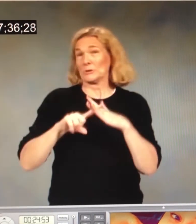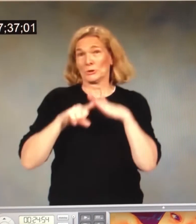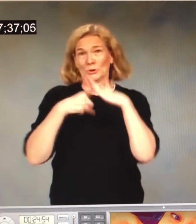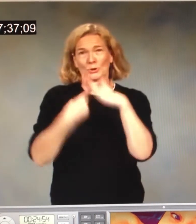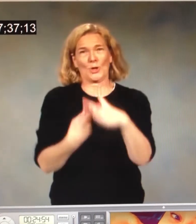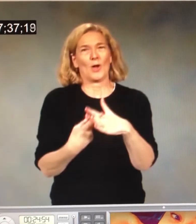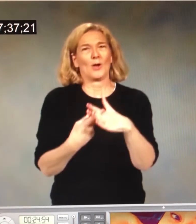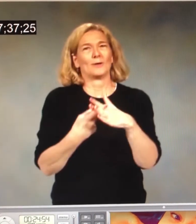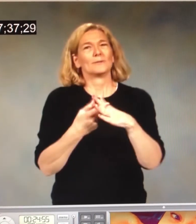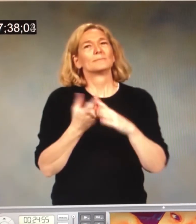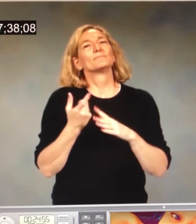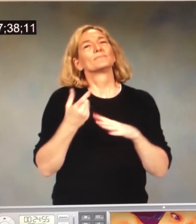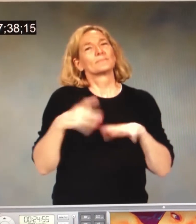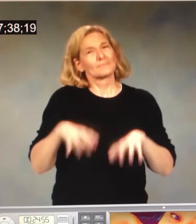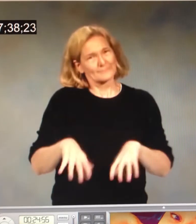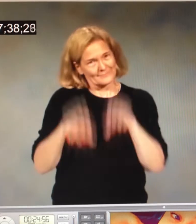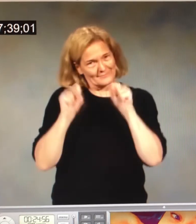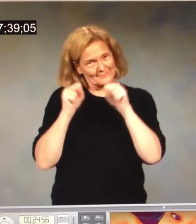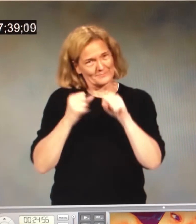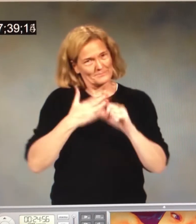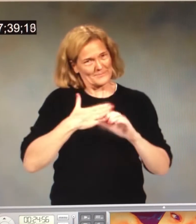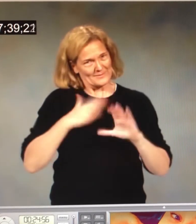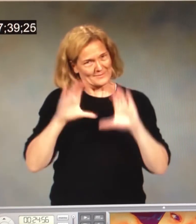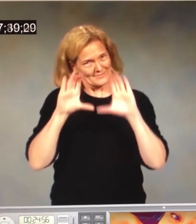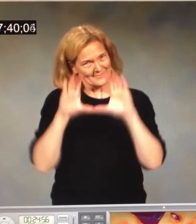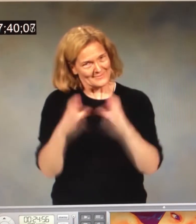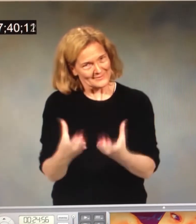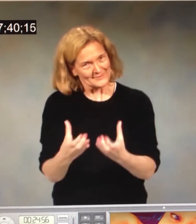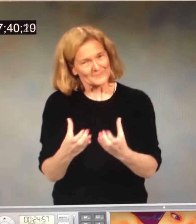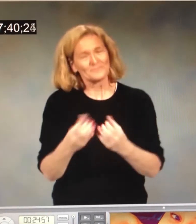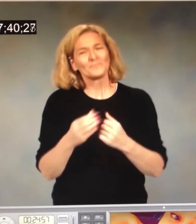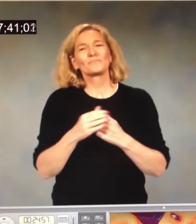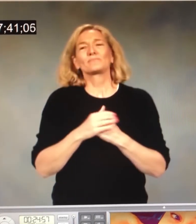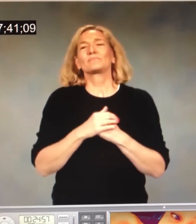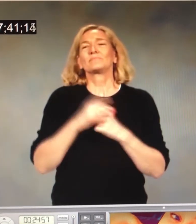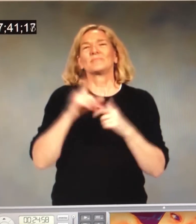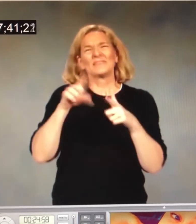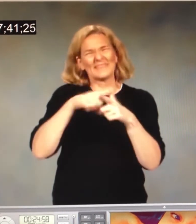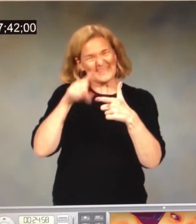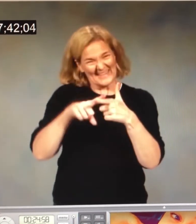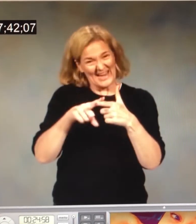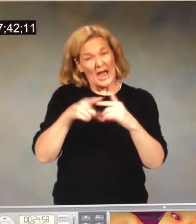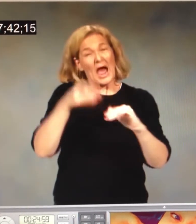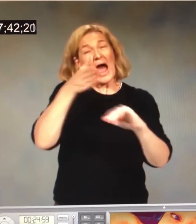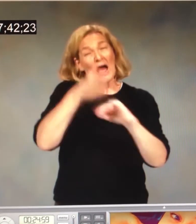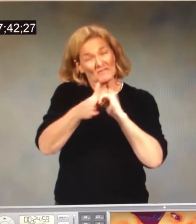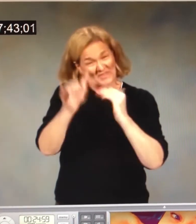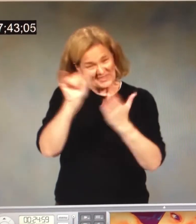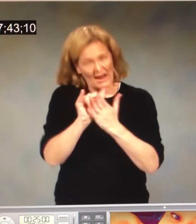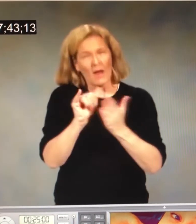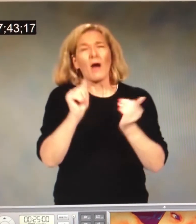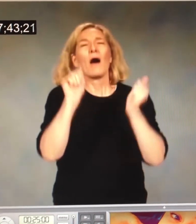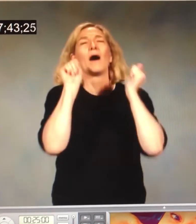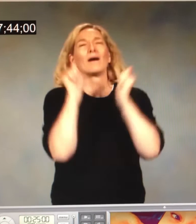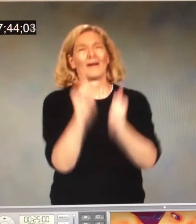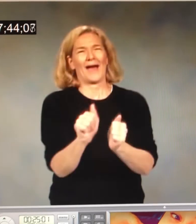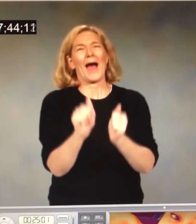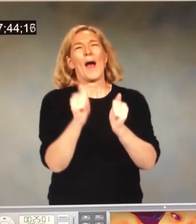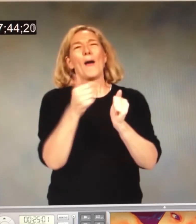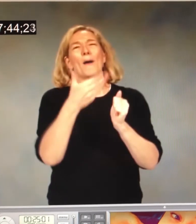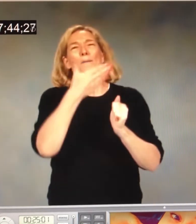them I suggest maybe you can start there. So they ended up taking my class. And then after